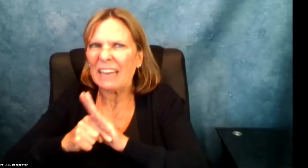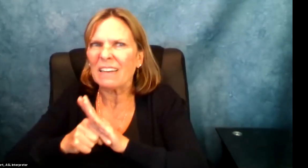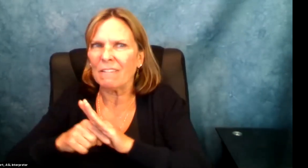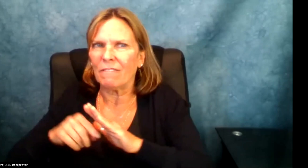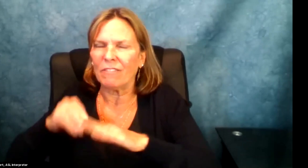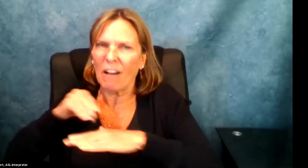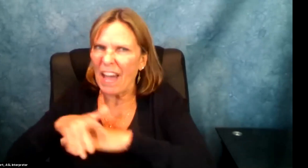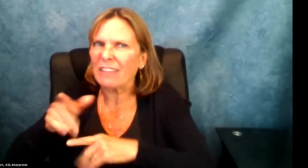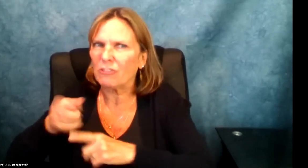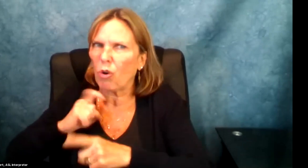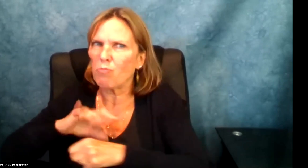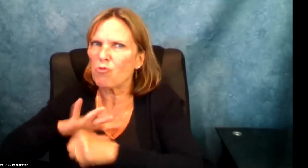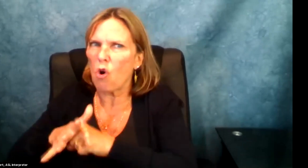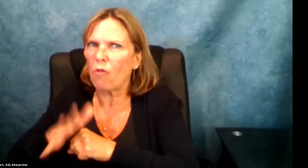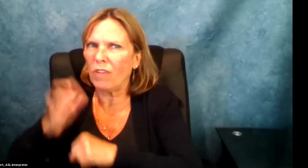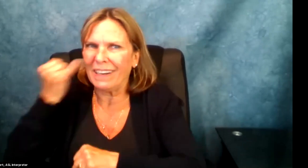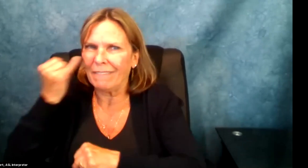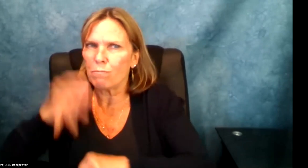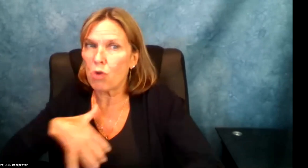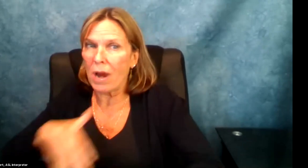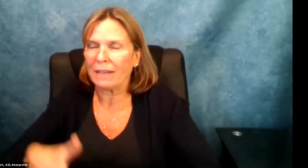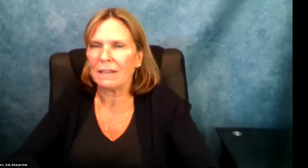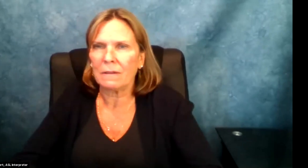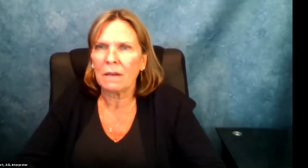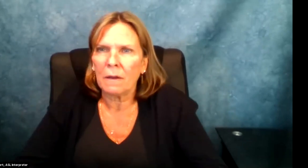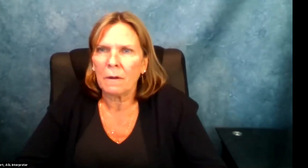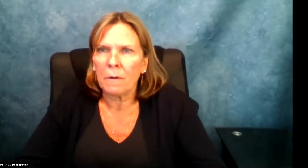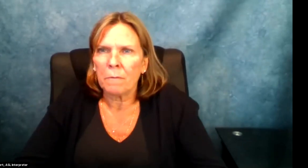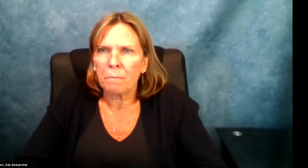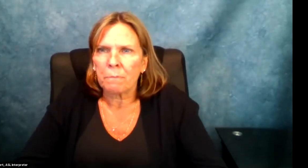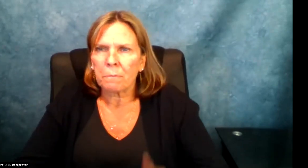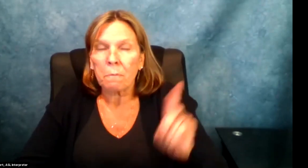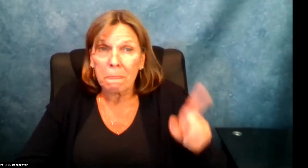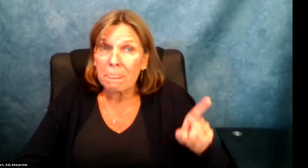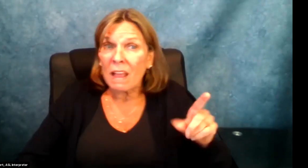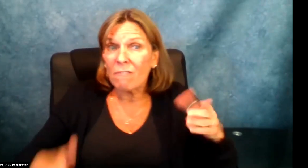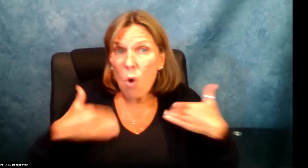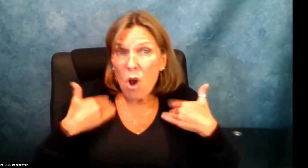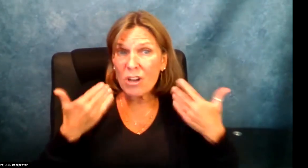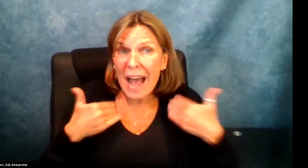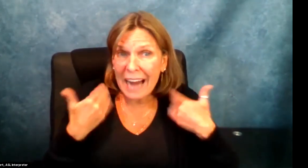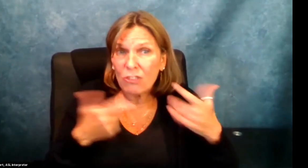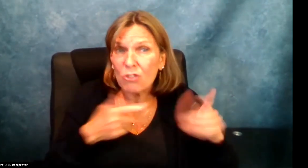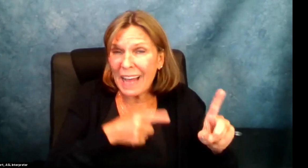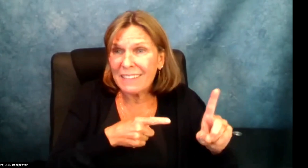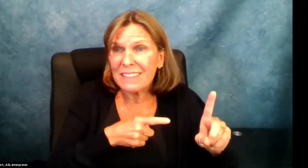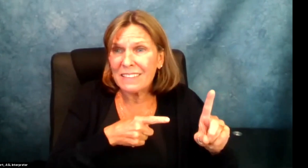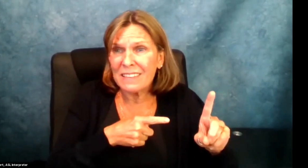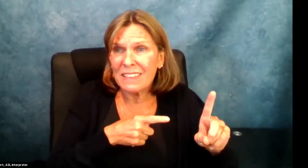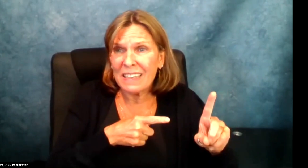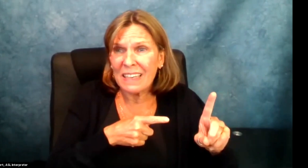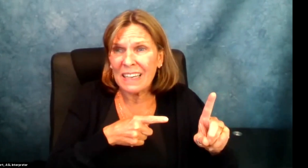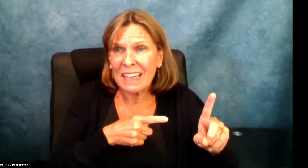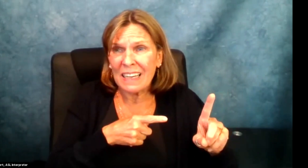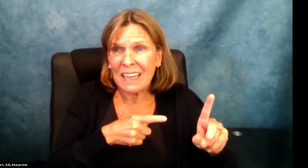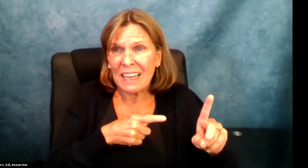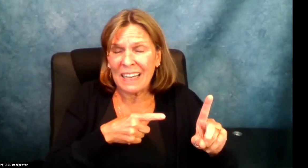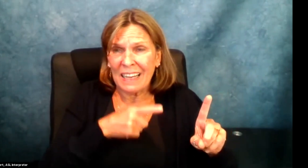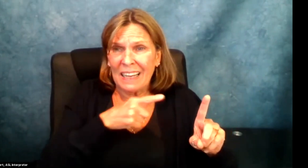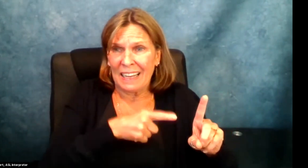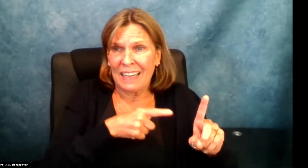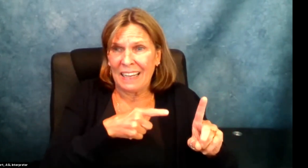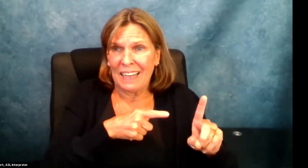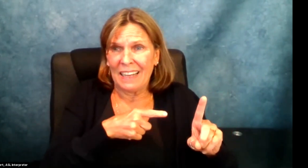And I know in this population, in our adolescents, it seems far away, but it's really right around the corner when we're